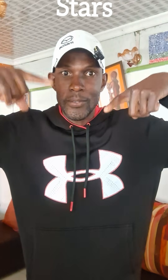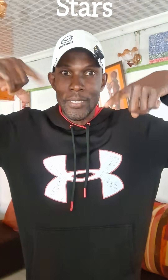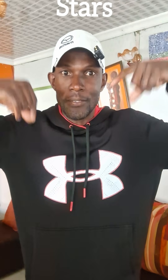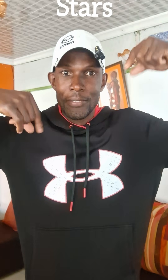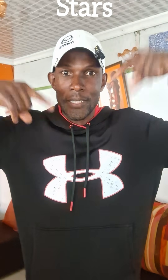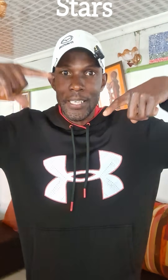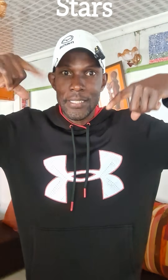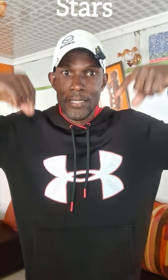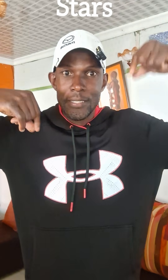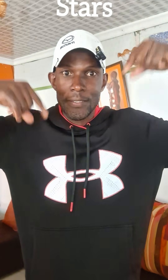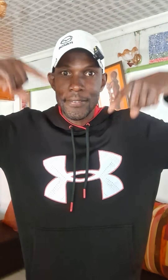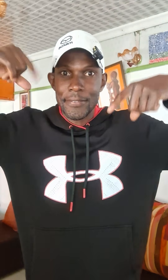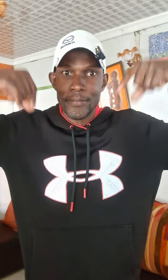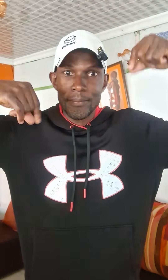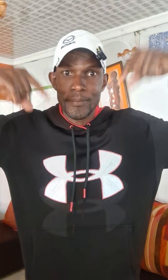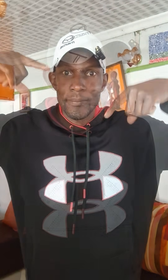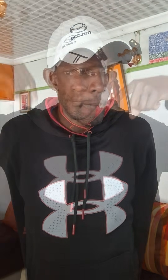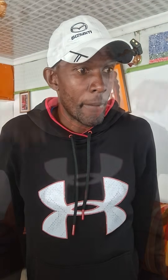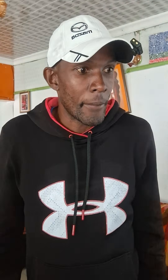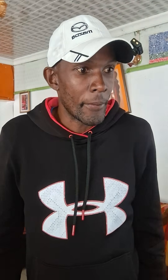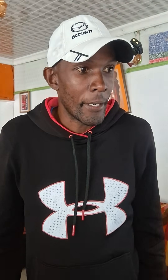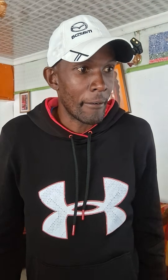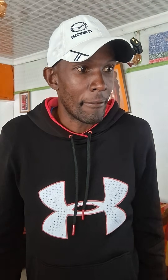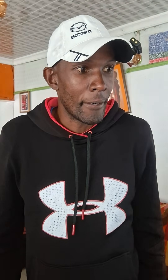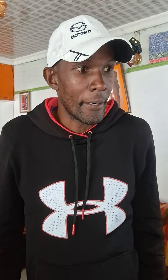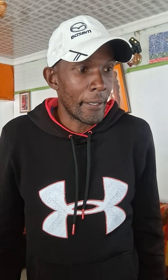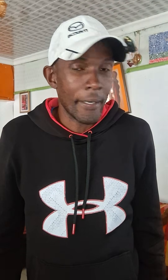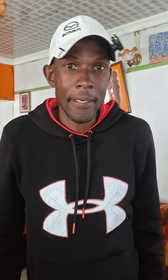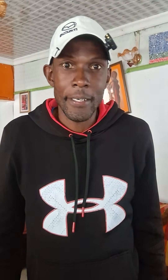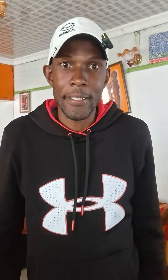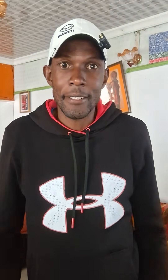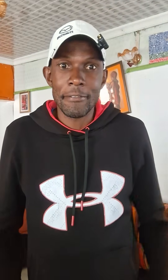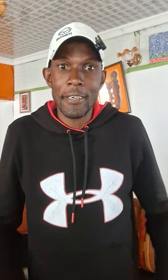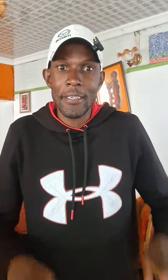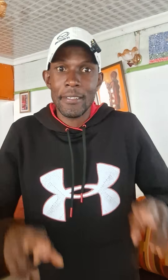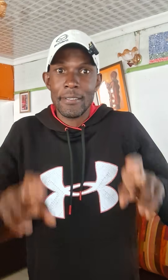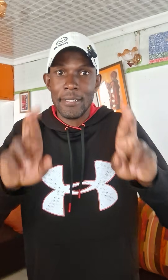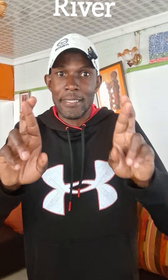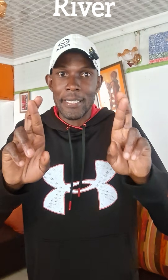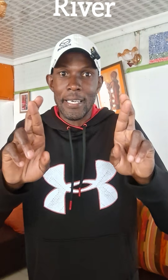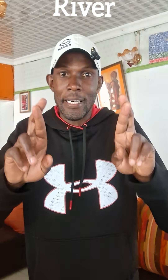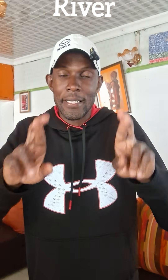we have stars. Then we have river,